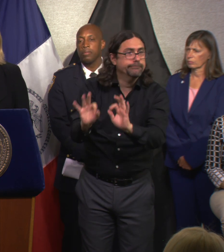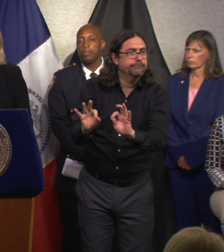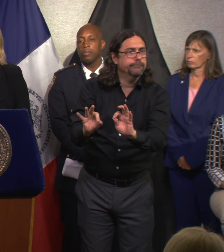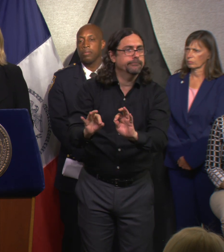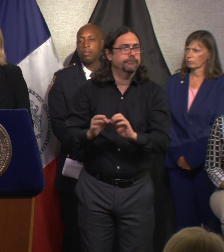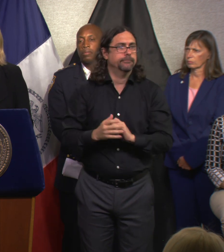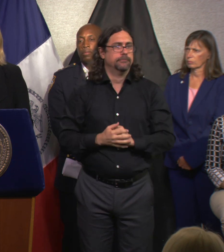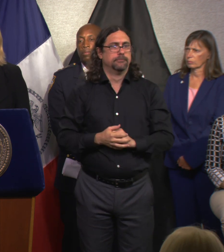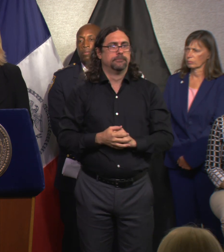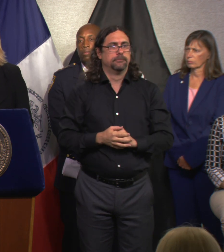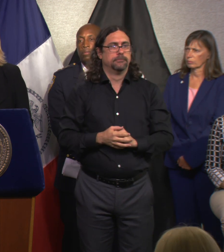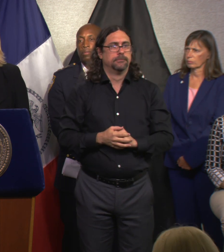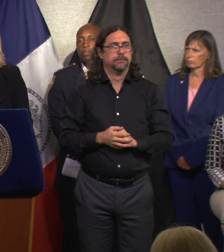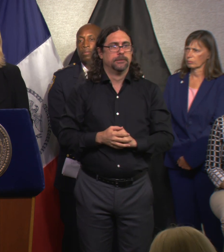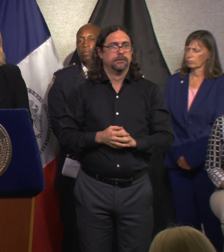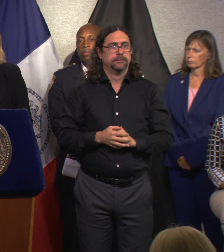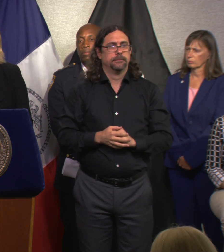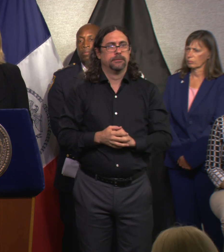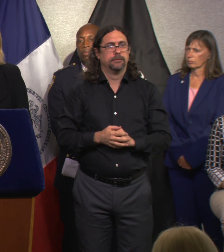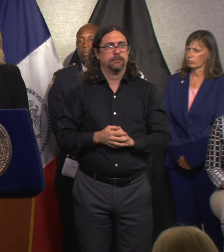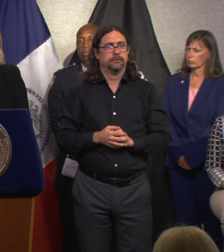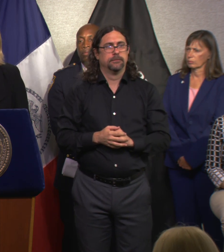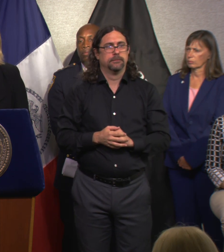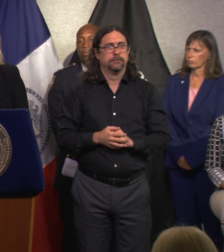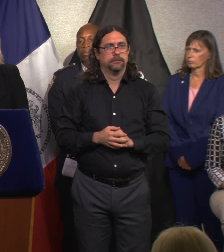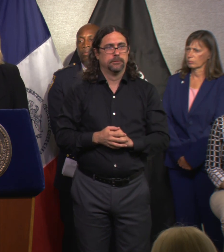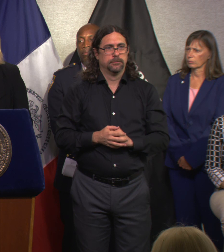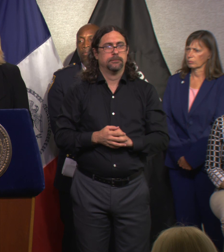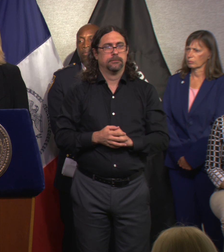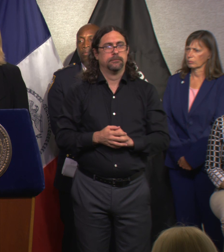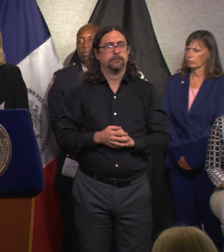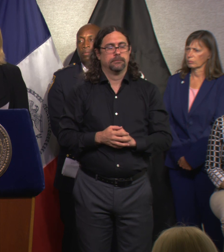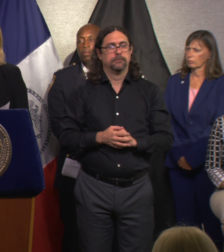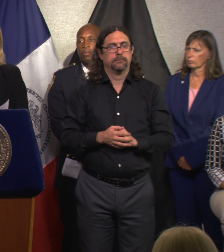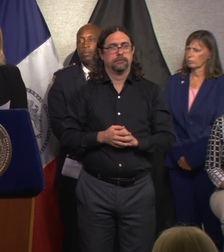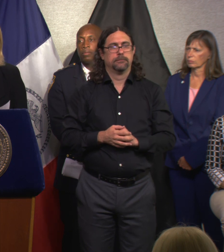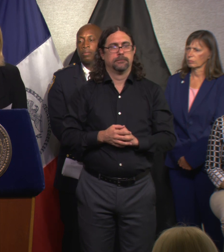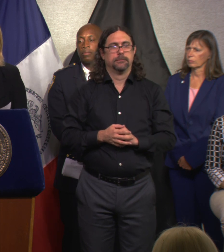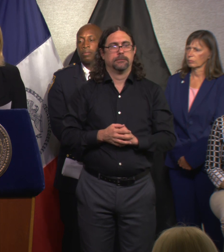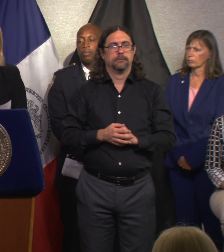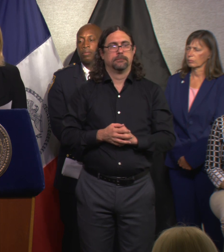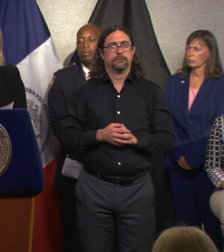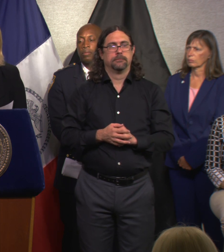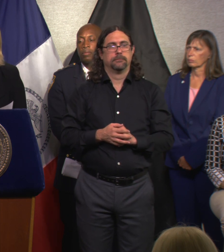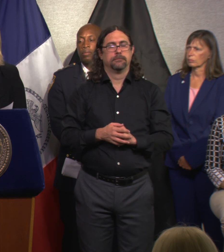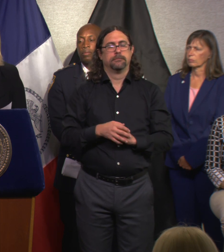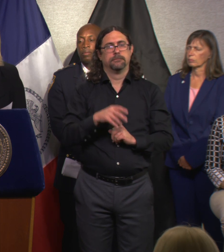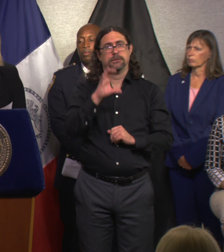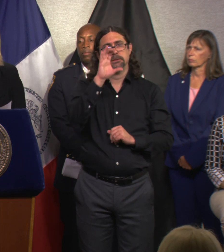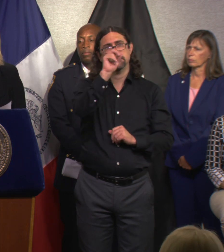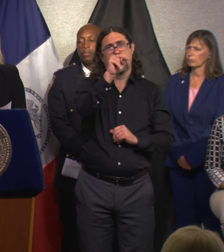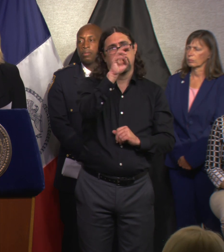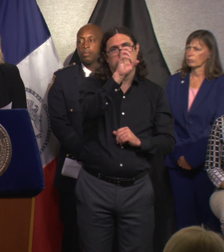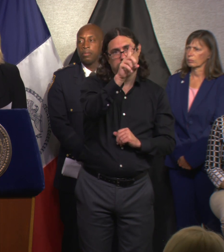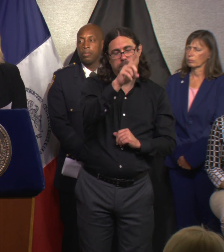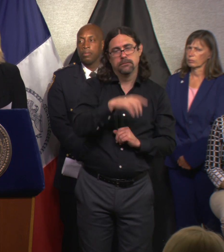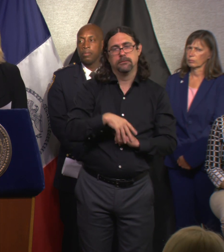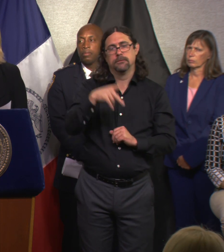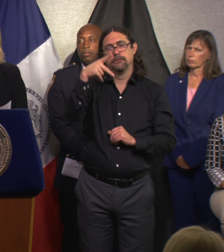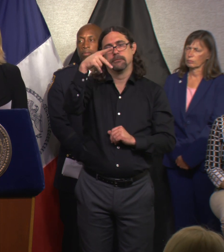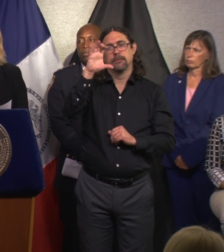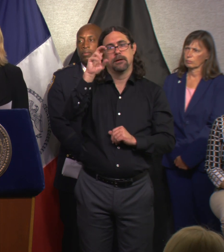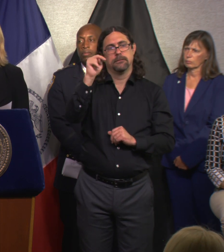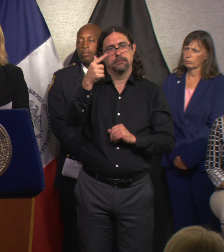electrical system throughout the period of this extreme heat. New York City Emergency Management is also working closely with all of our city